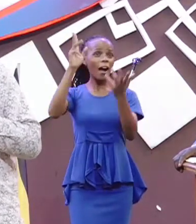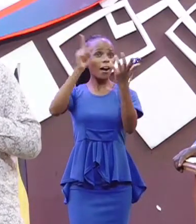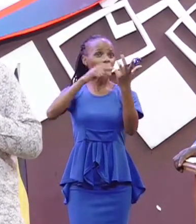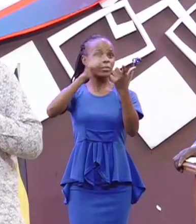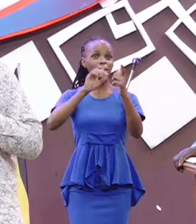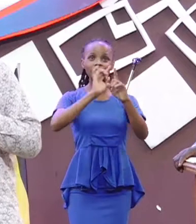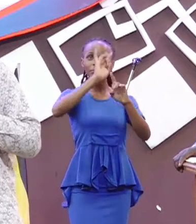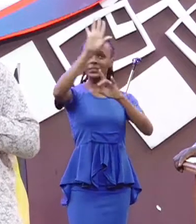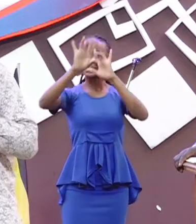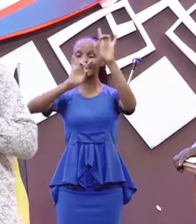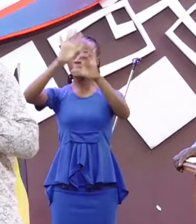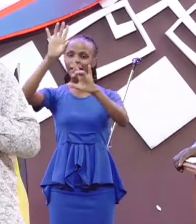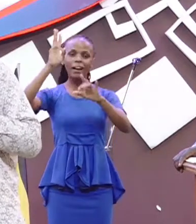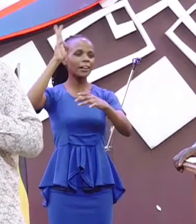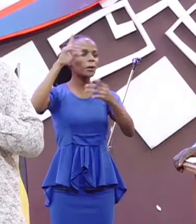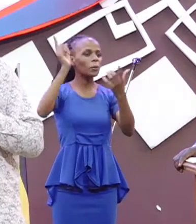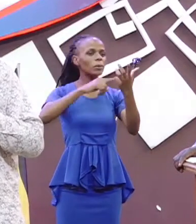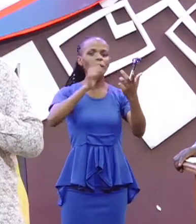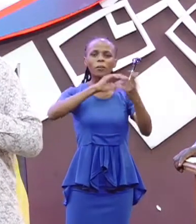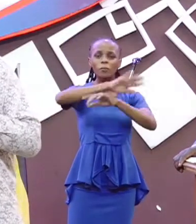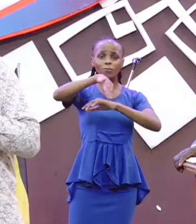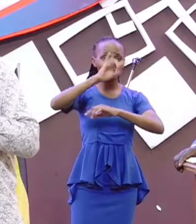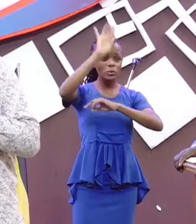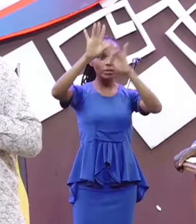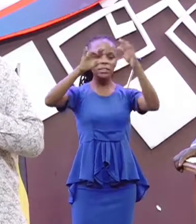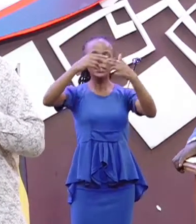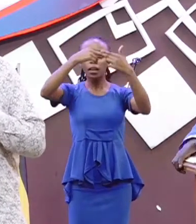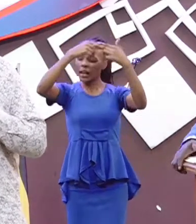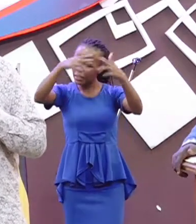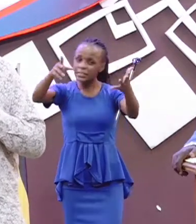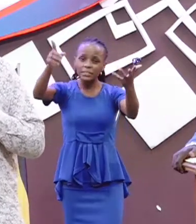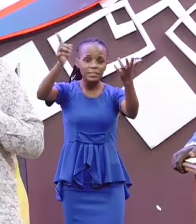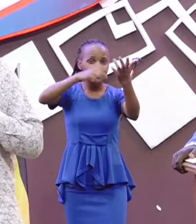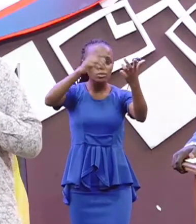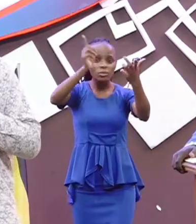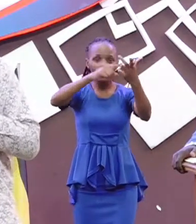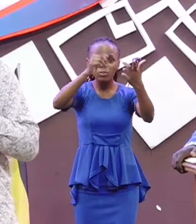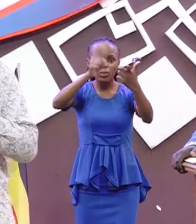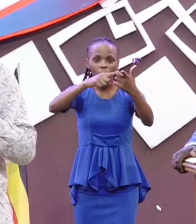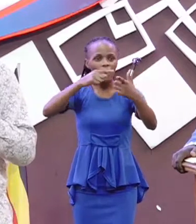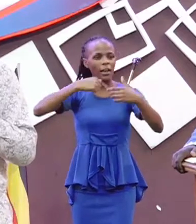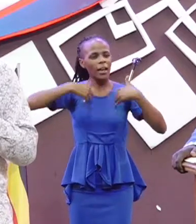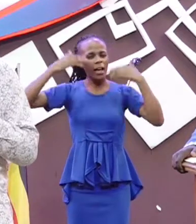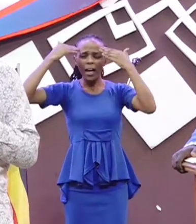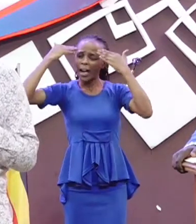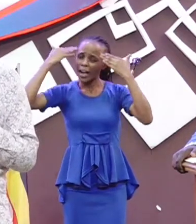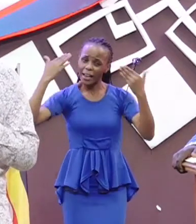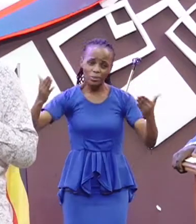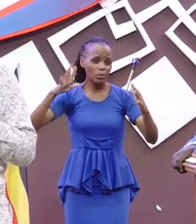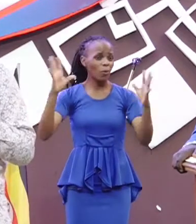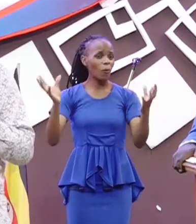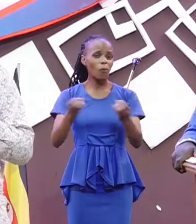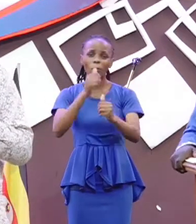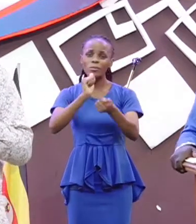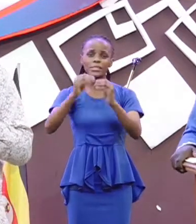munyeenye. Star after star. N'atandika okubala emmunyeenye. He counted the stars. Simanyi oba yakoma ku namba ki. I don't